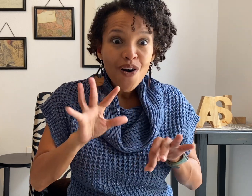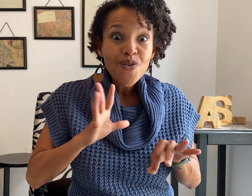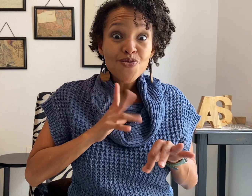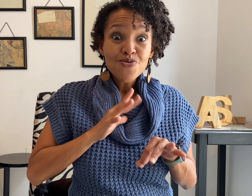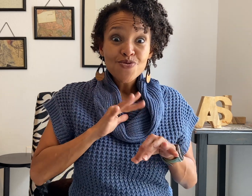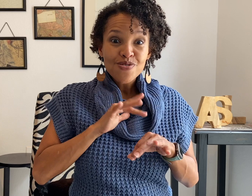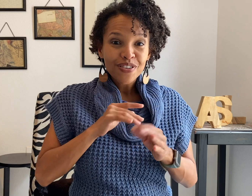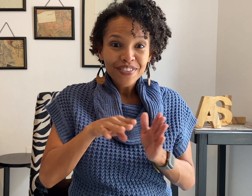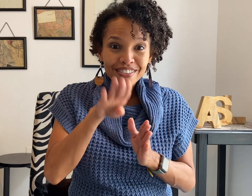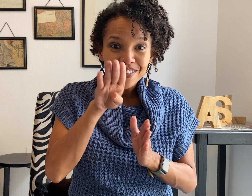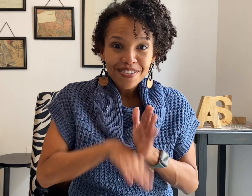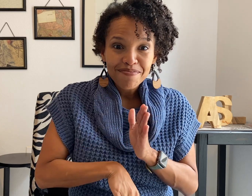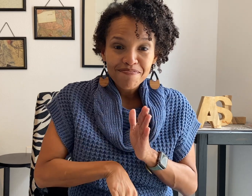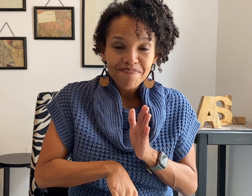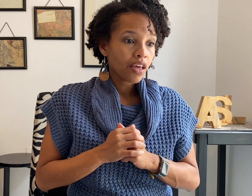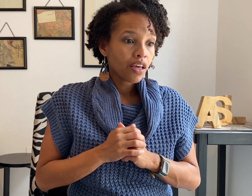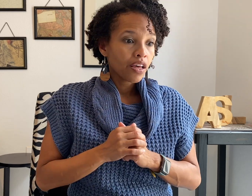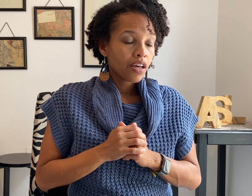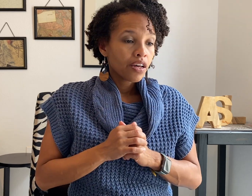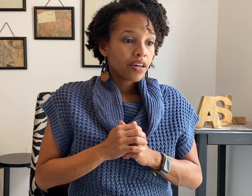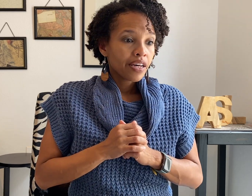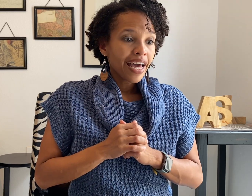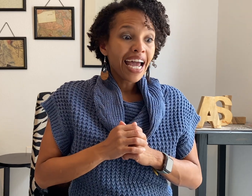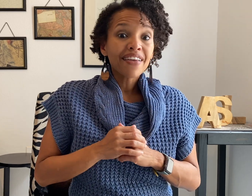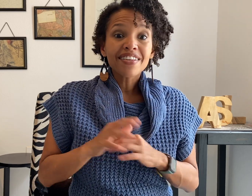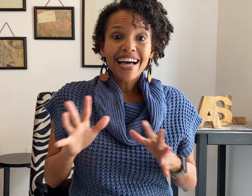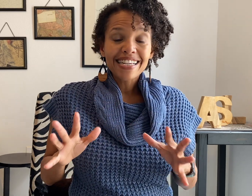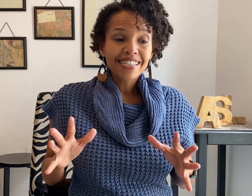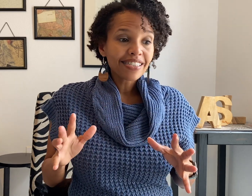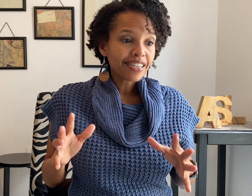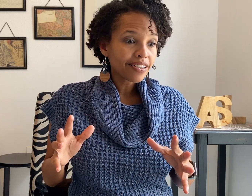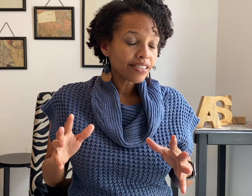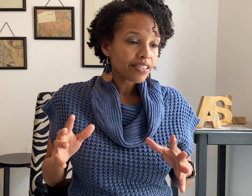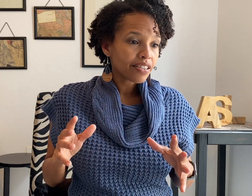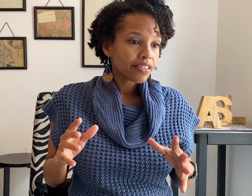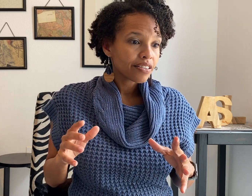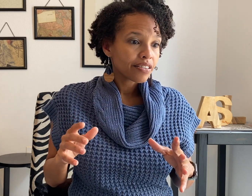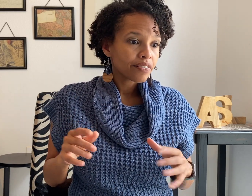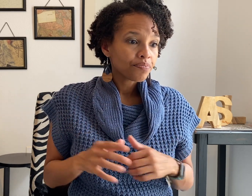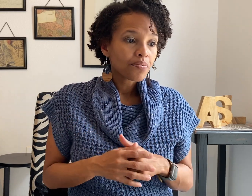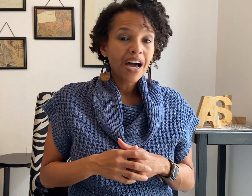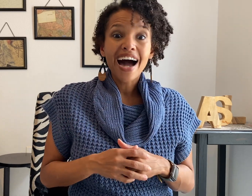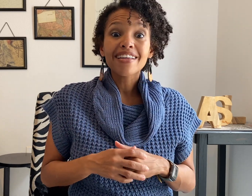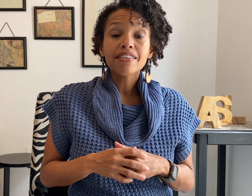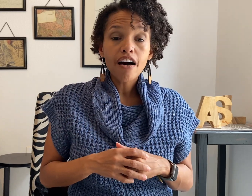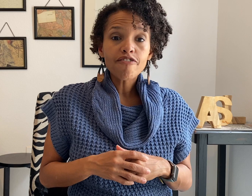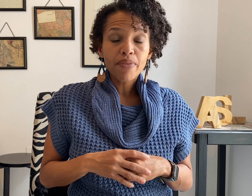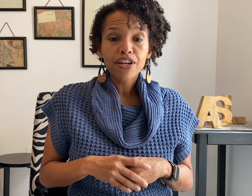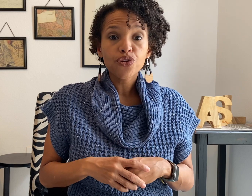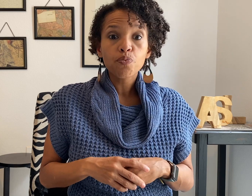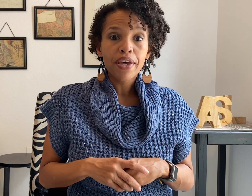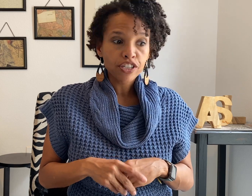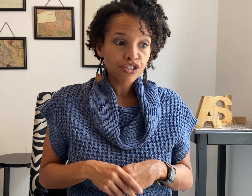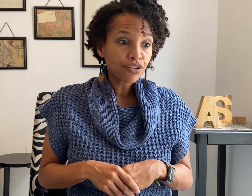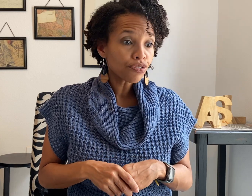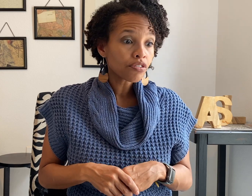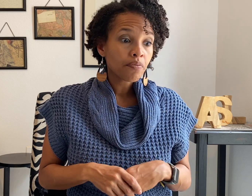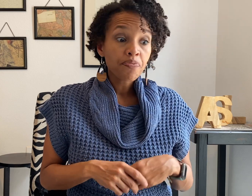and the last sentence, I love my new pictures. There